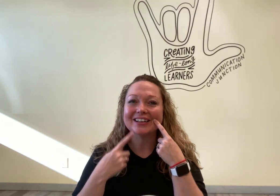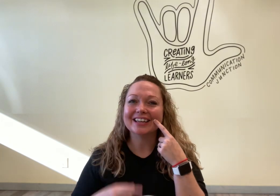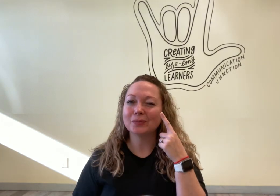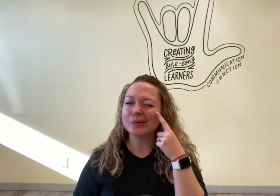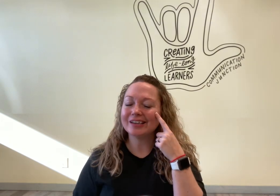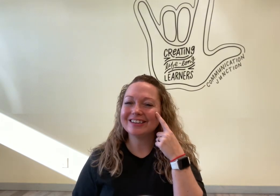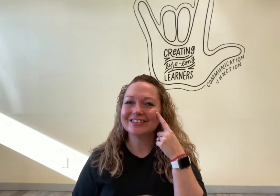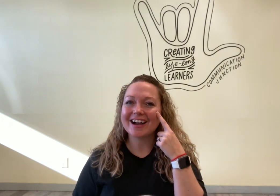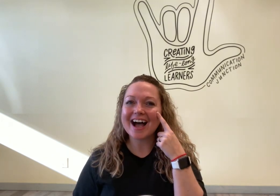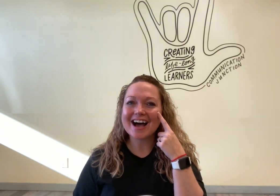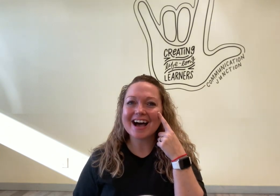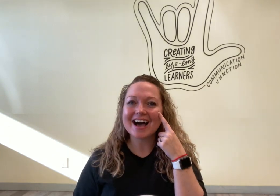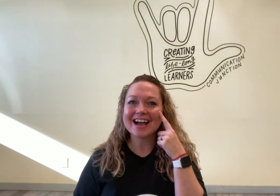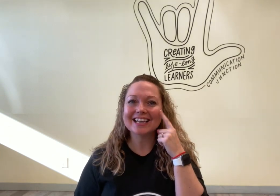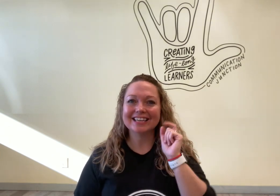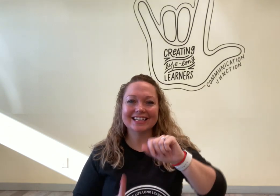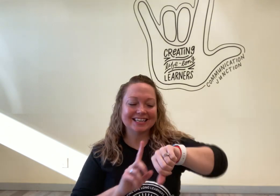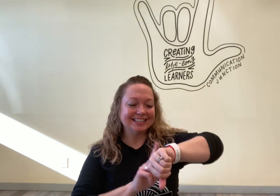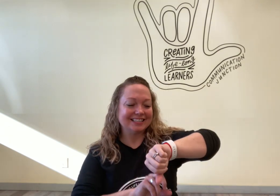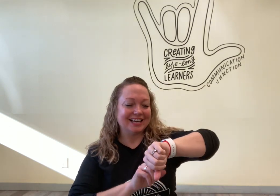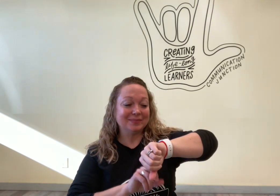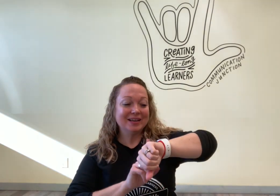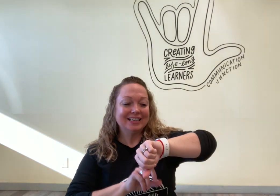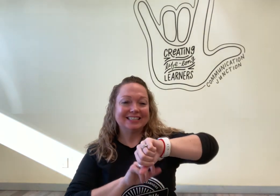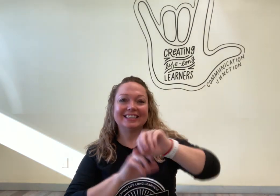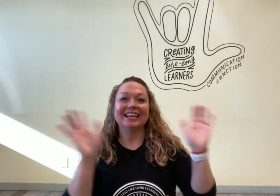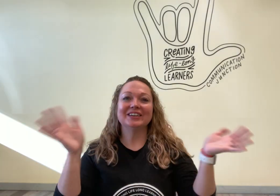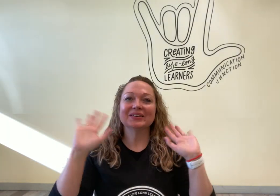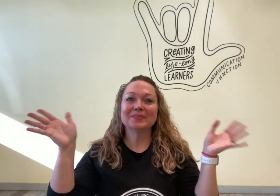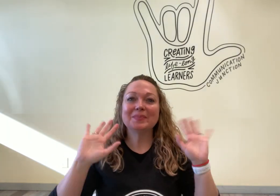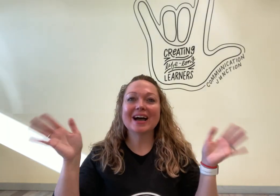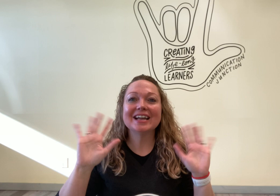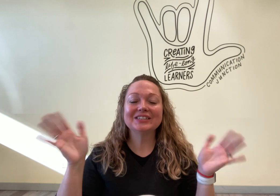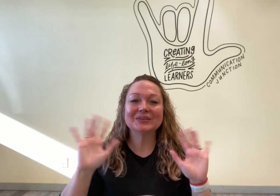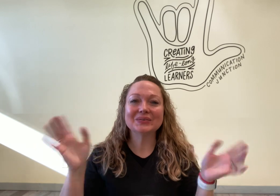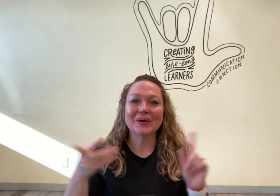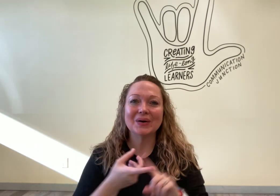and wink your eye. It is time to say goodbye to all